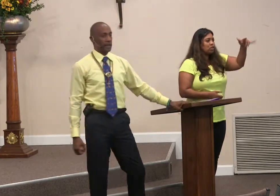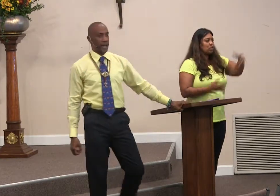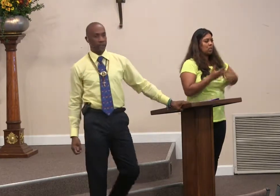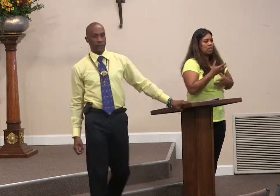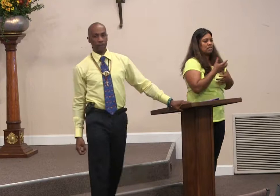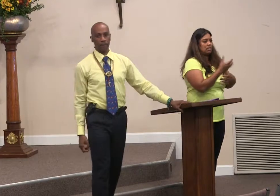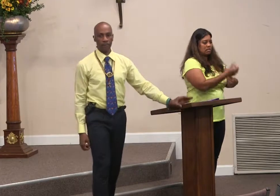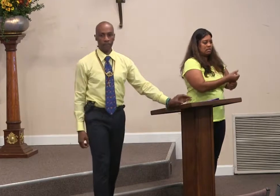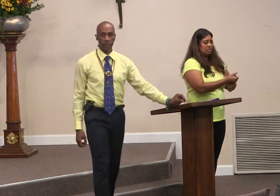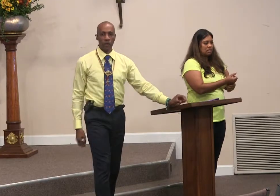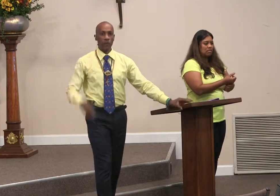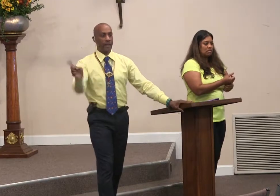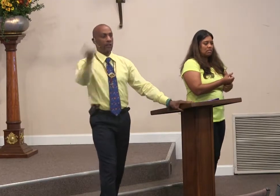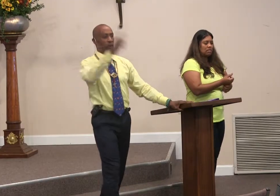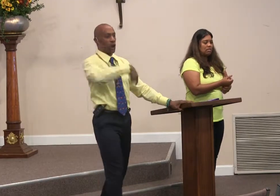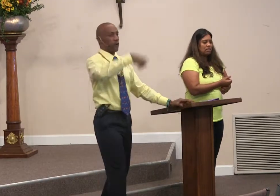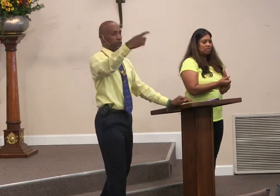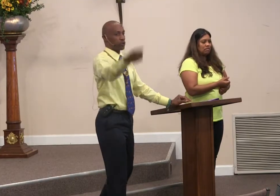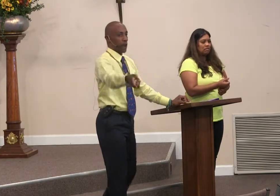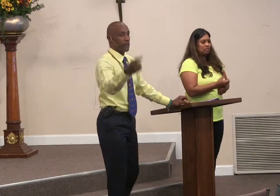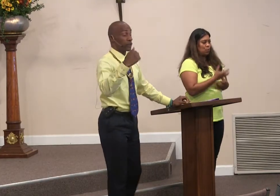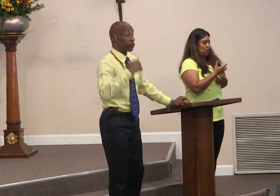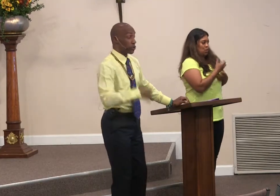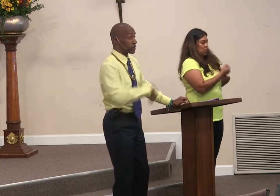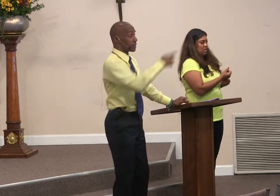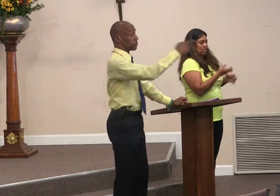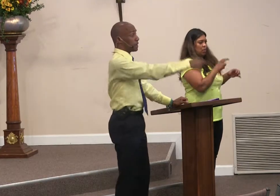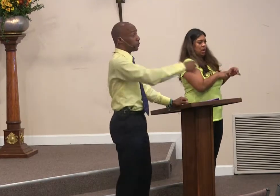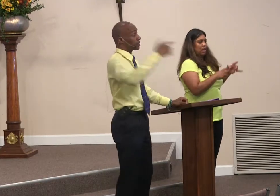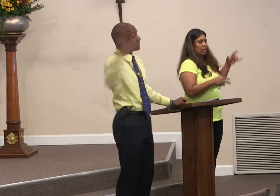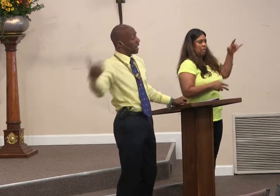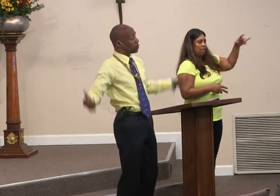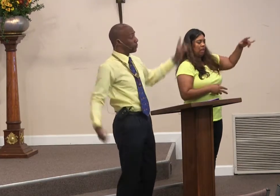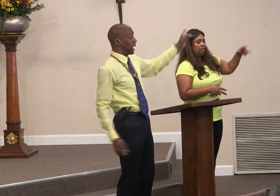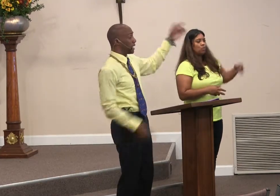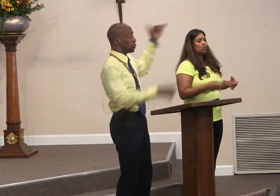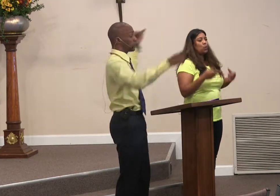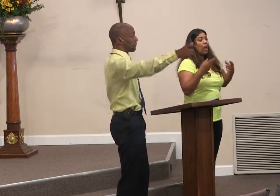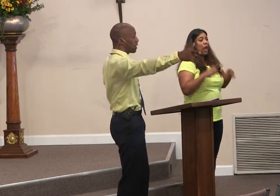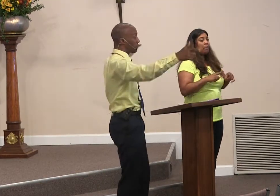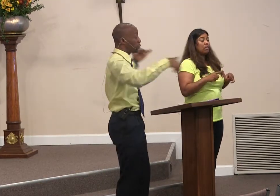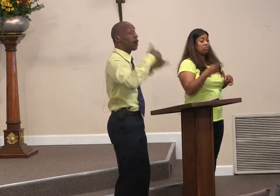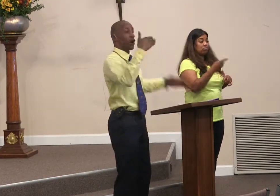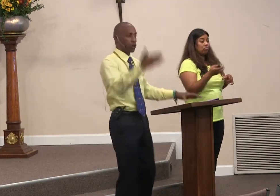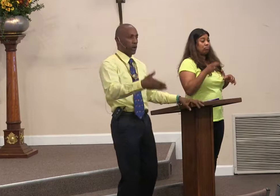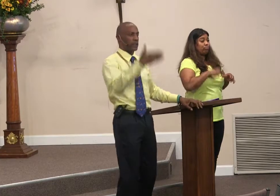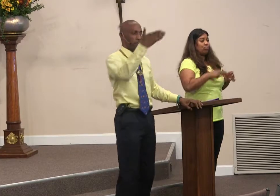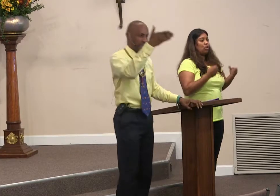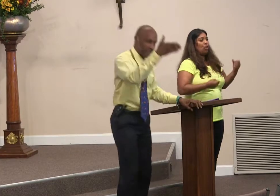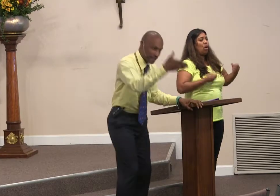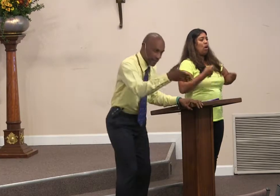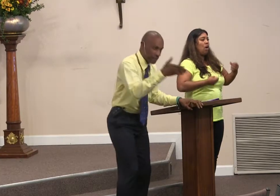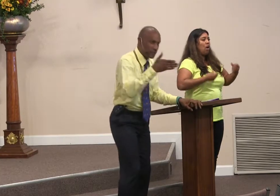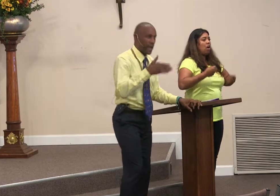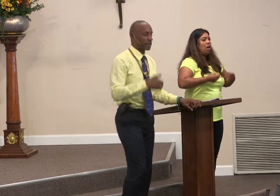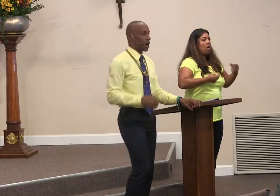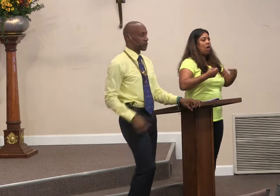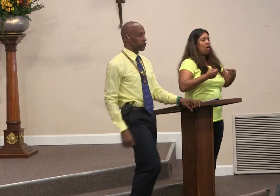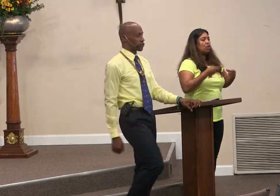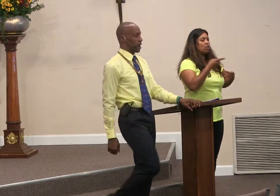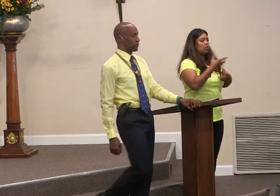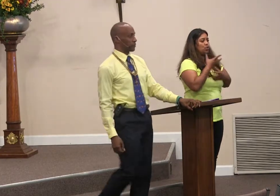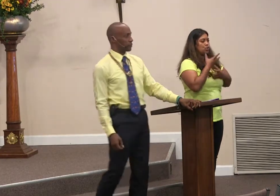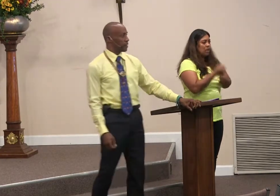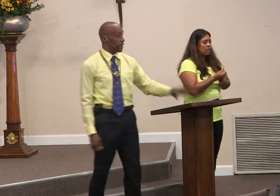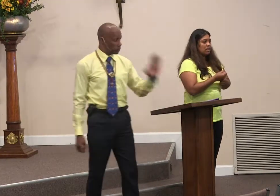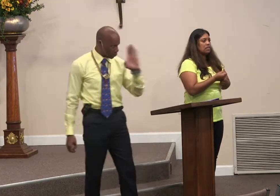we already have it. You get in your car, you drive, and you trust that the people beside you, behind you, in front of you are going to be safe and